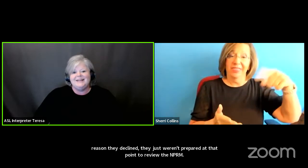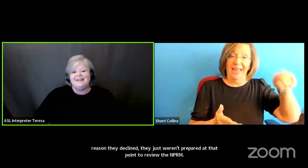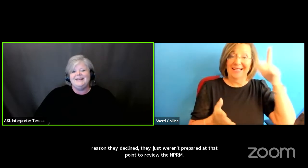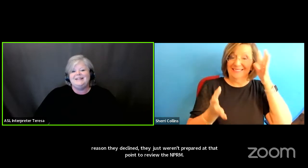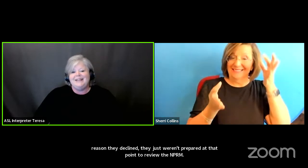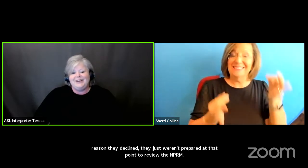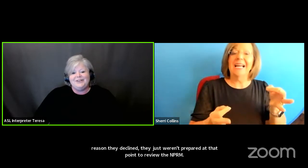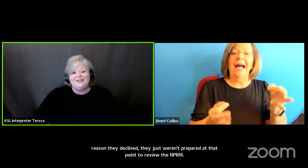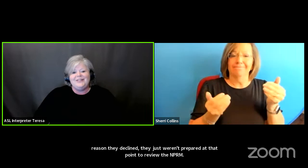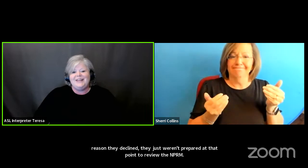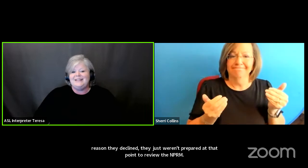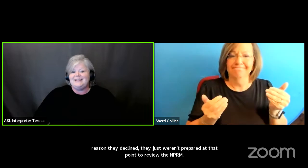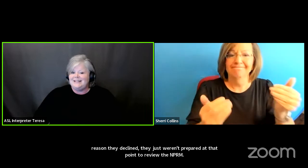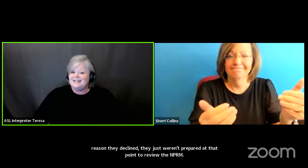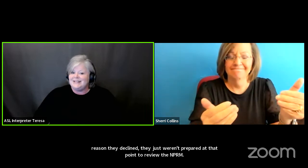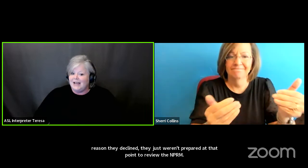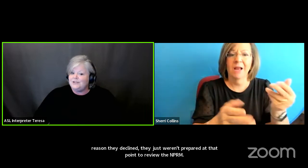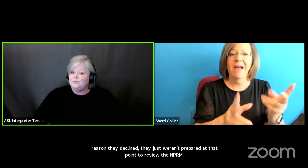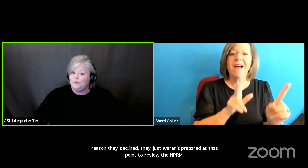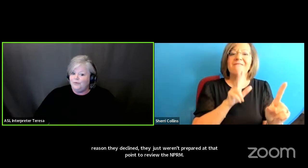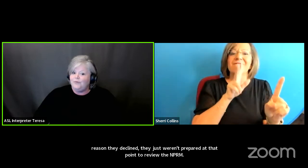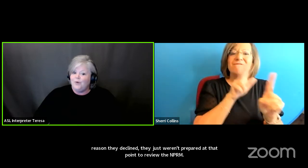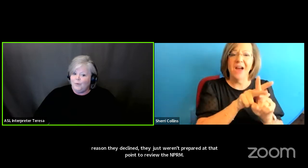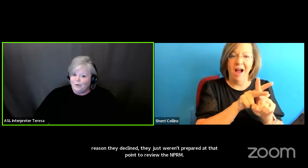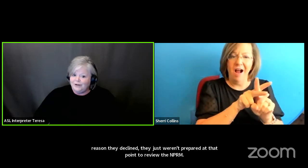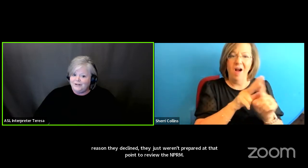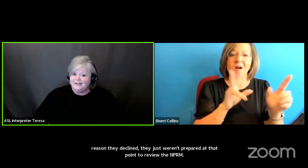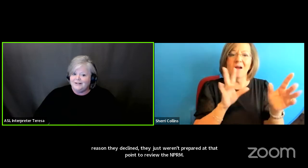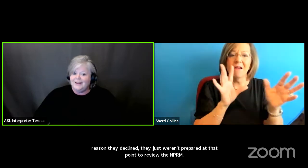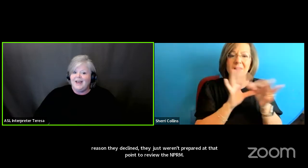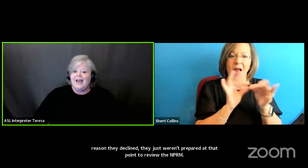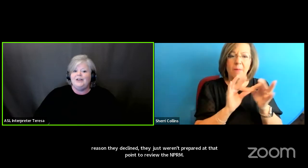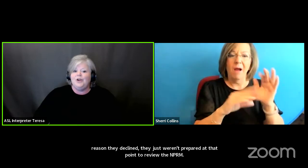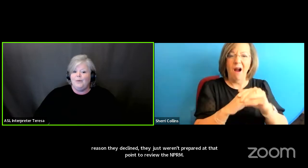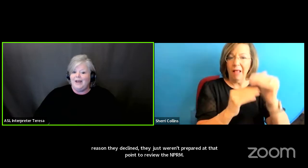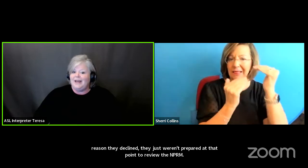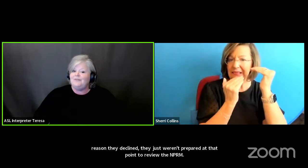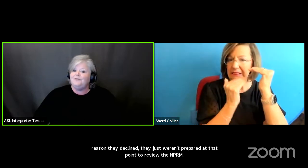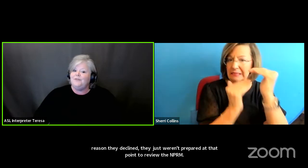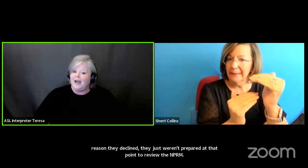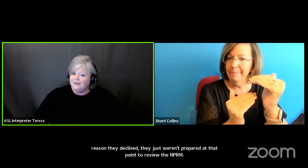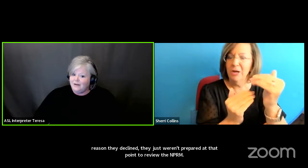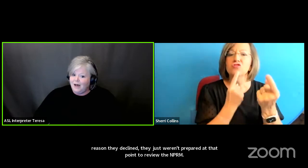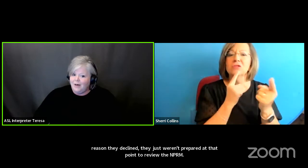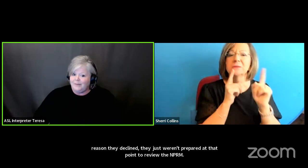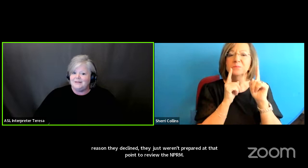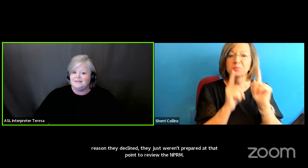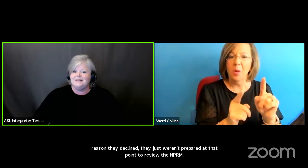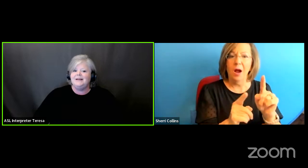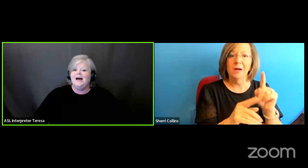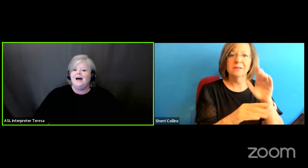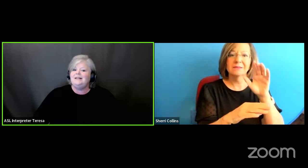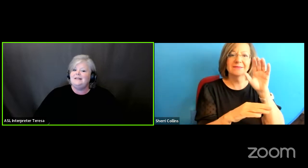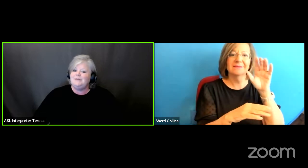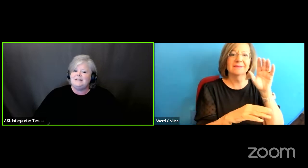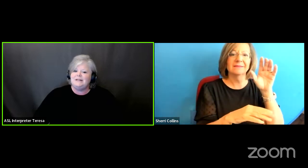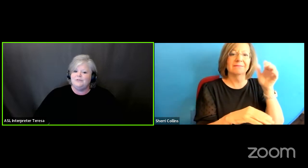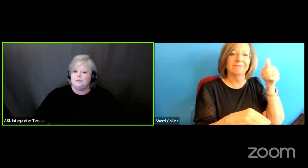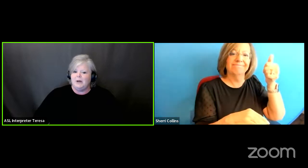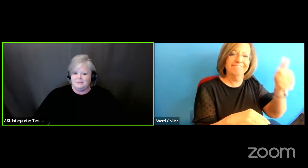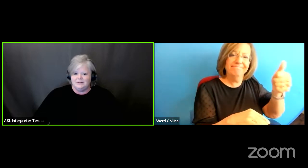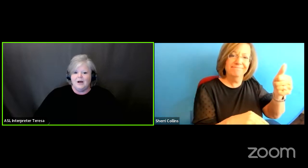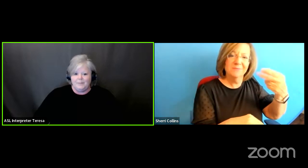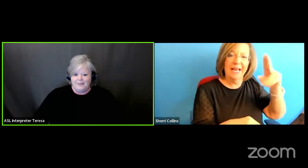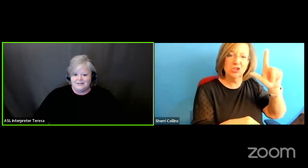document, later they did decide to move forward and go ahead and file a comment, a